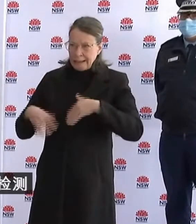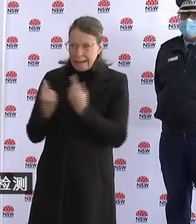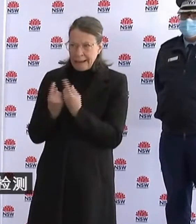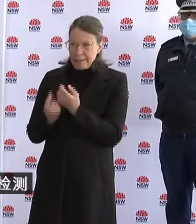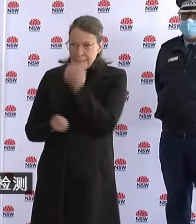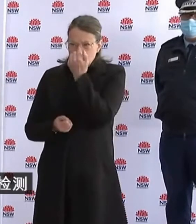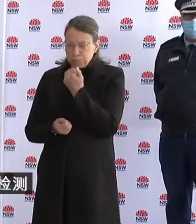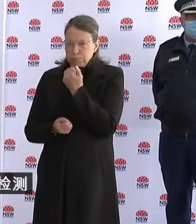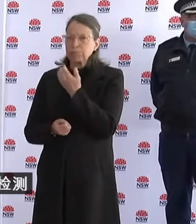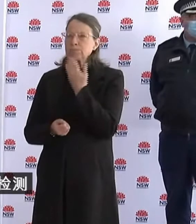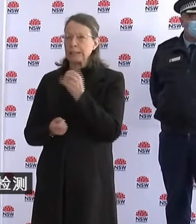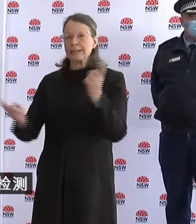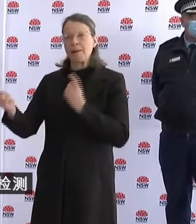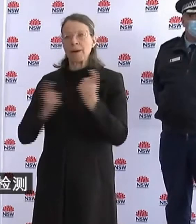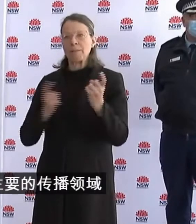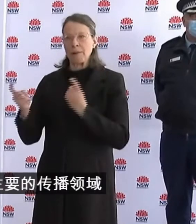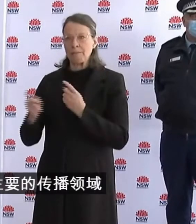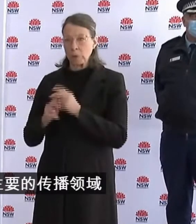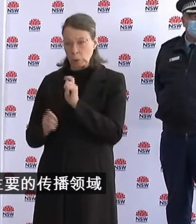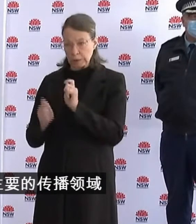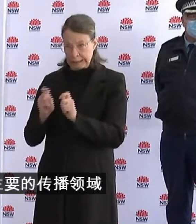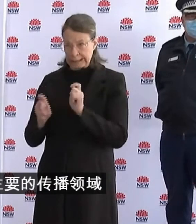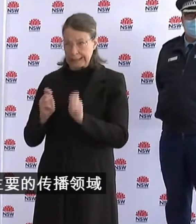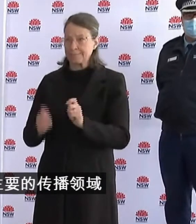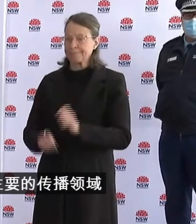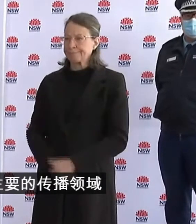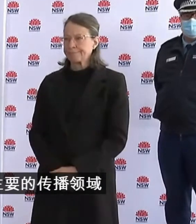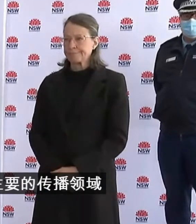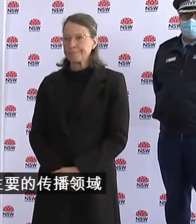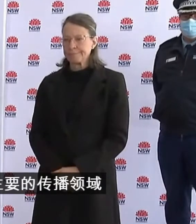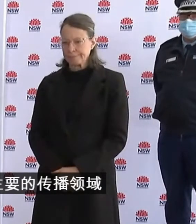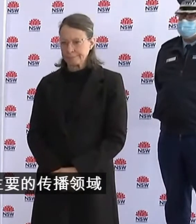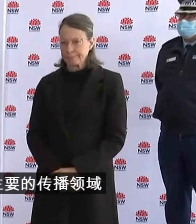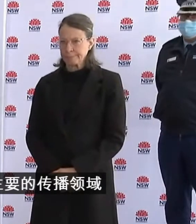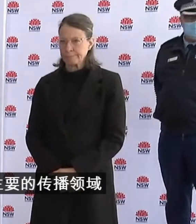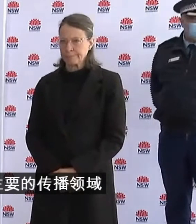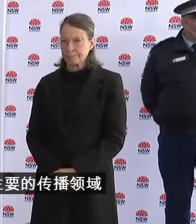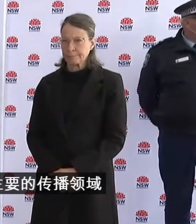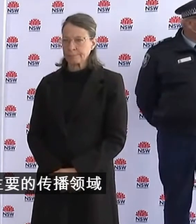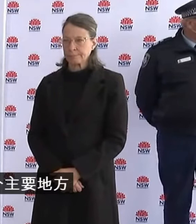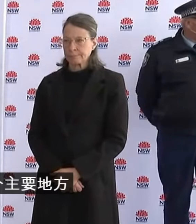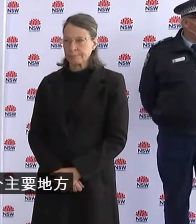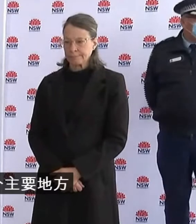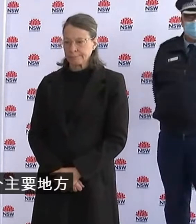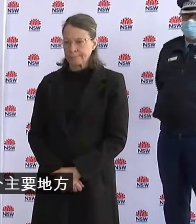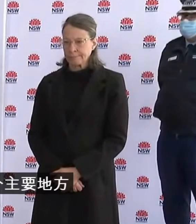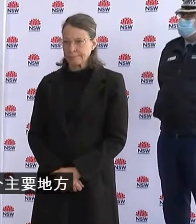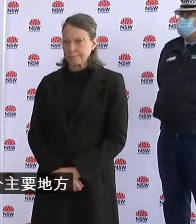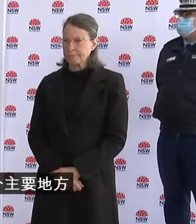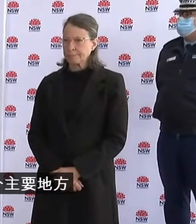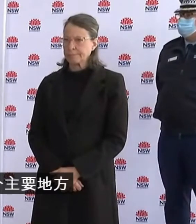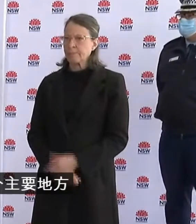want people to come forward and get tested. Unfortunately, we're finding the two main areas of transmission again, or the two